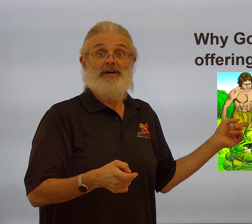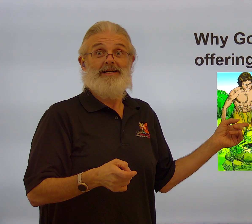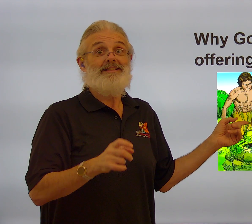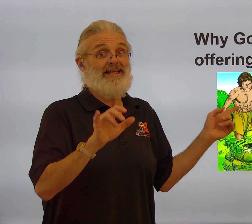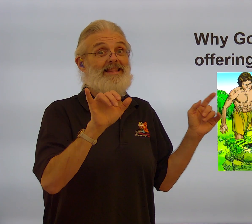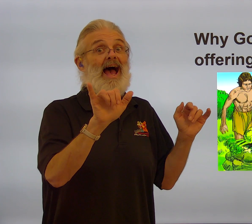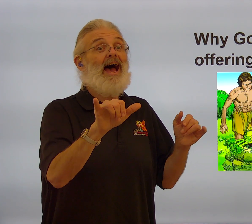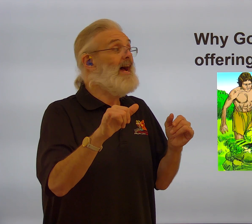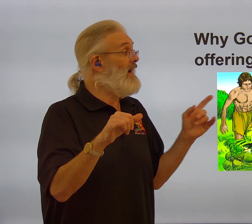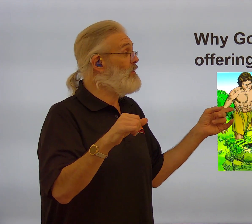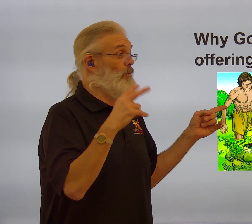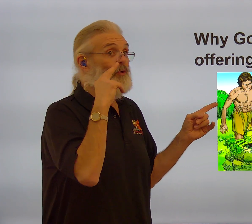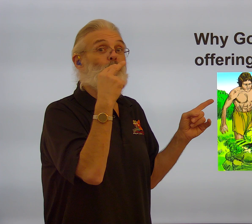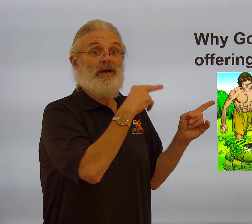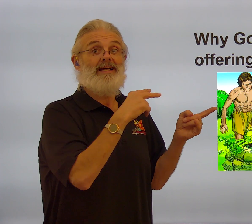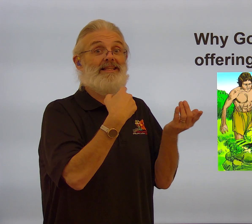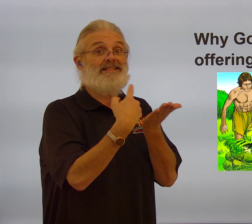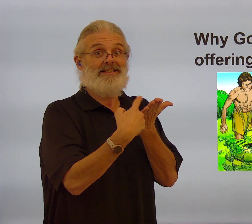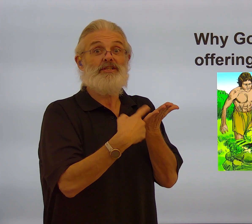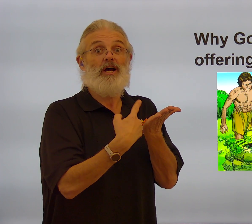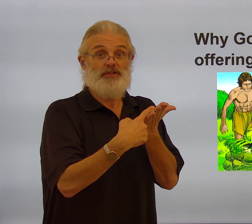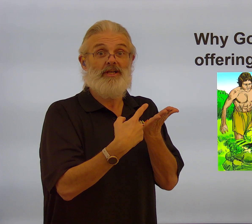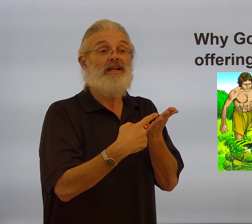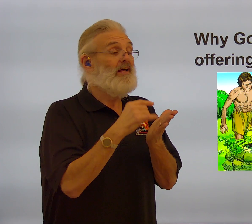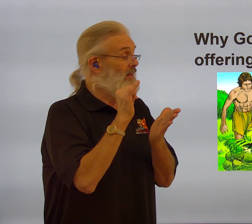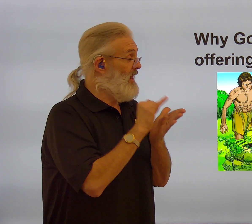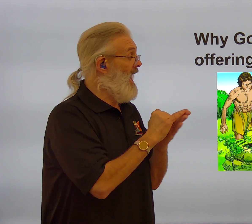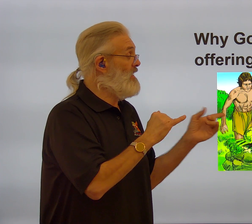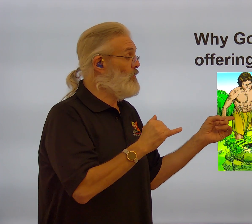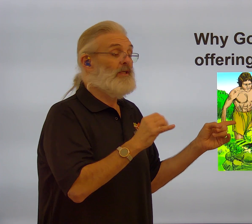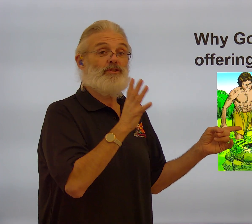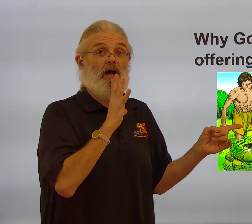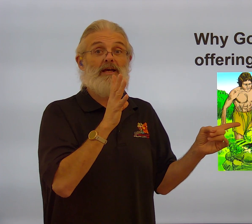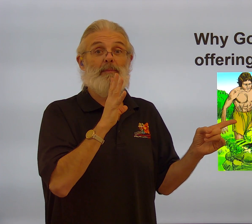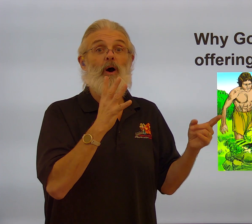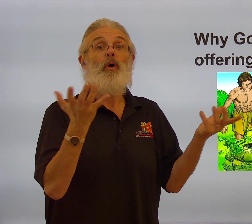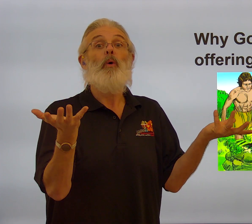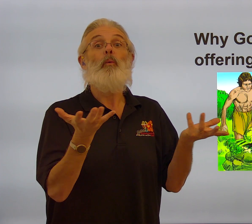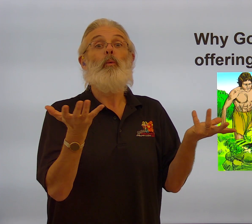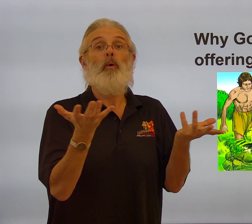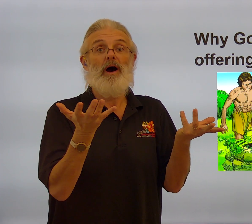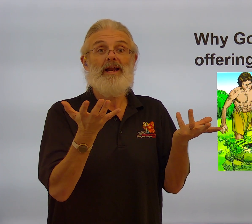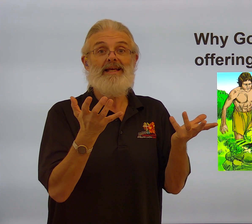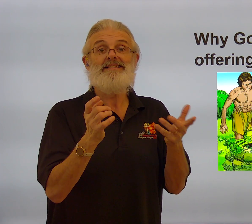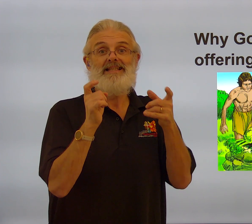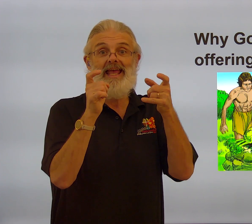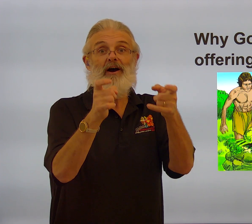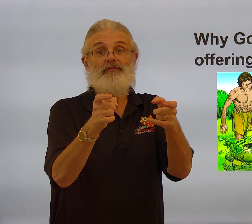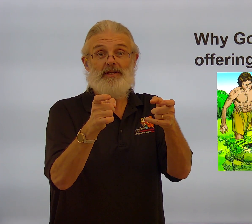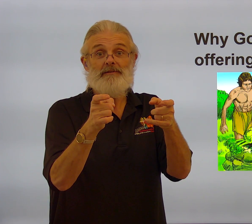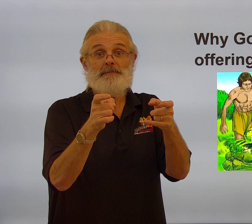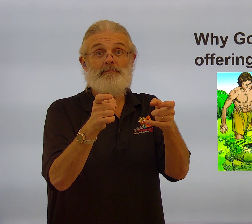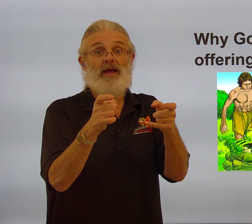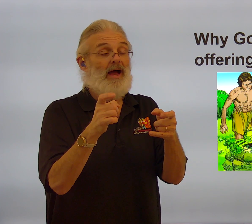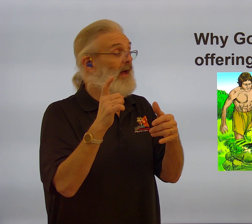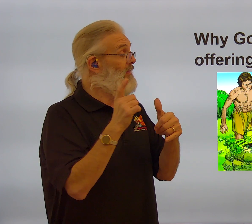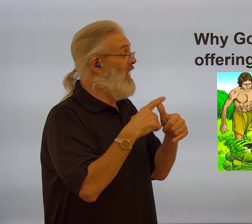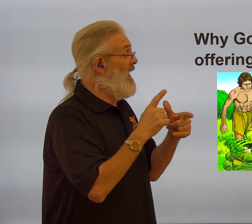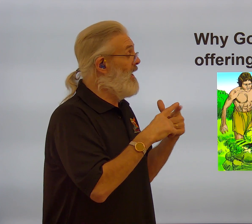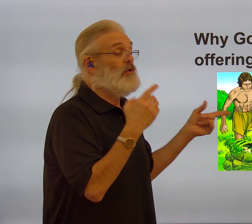See, that's when you look at this discussion. That's what it's talking about. What is the gift? And then you know